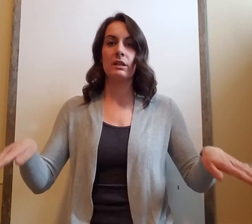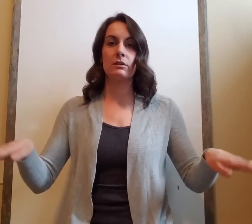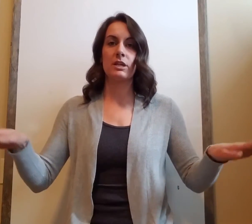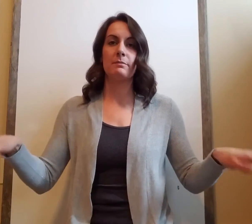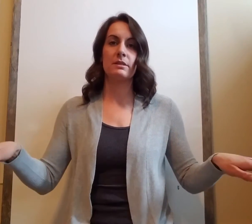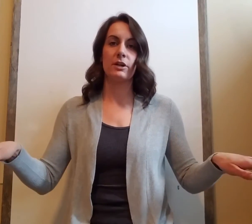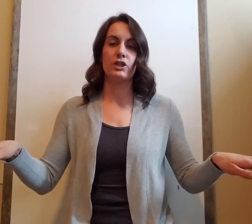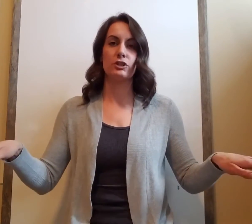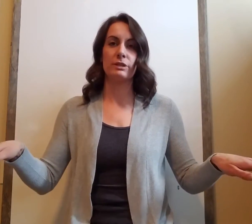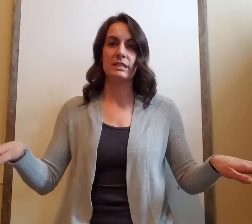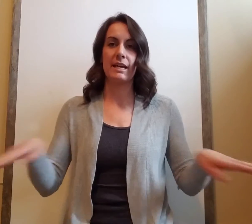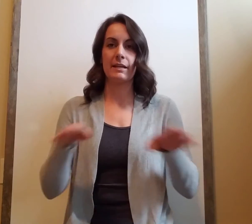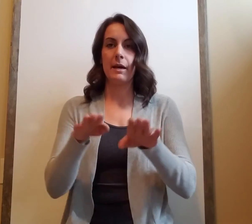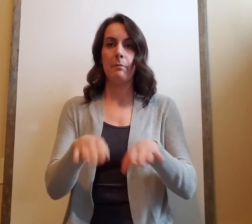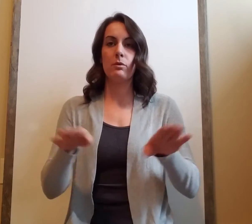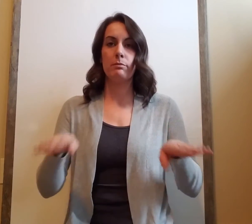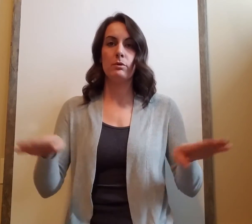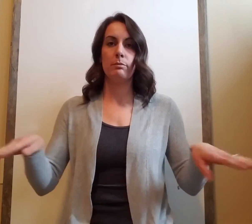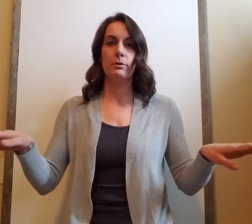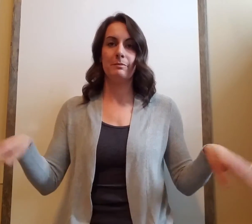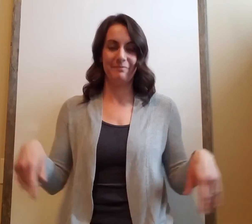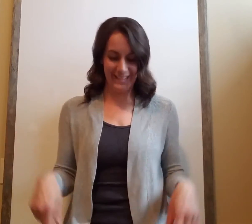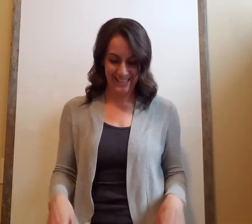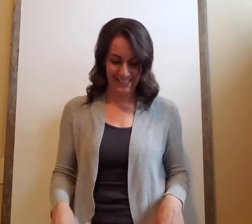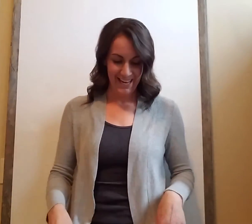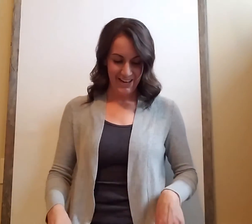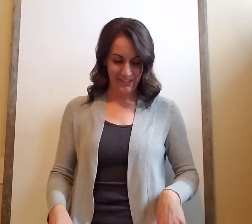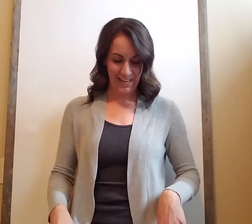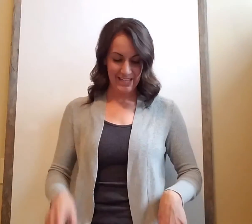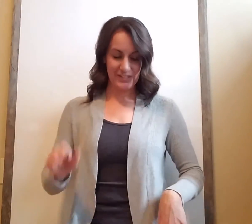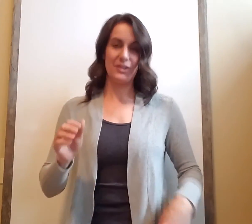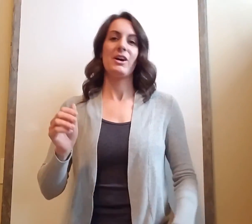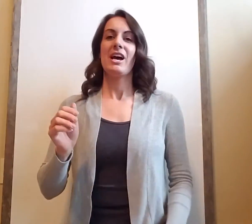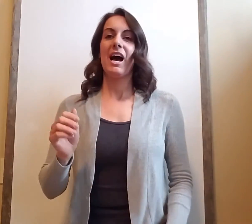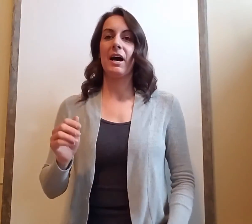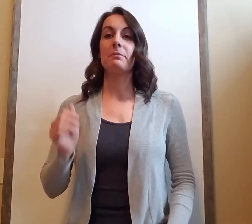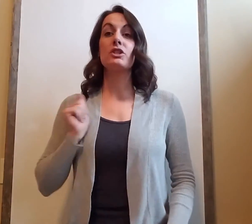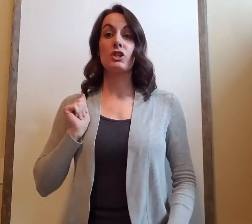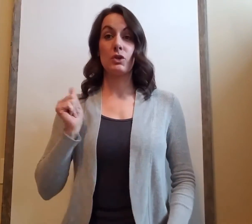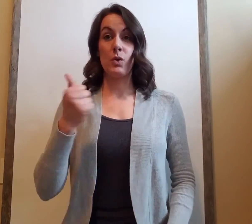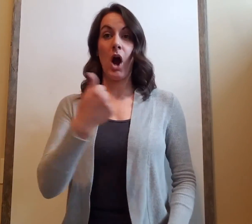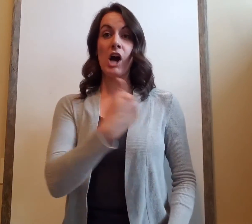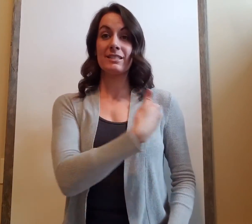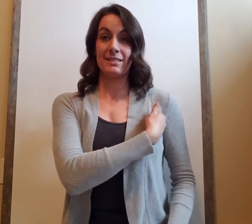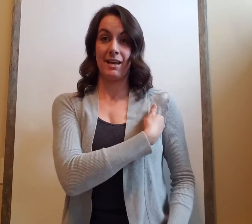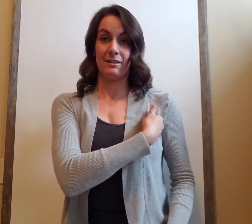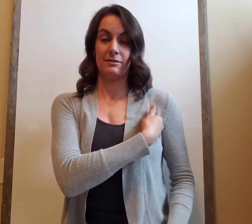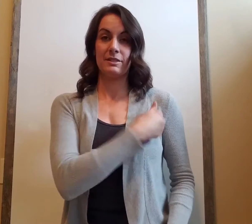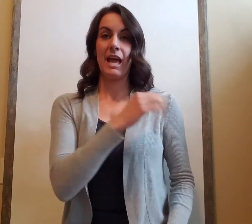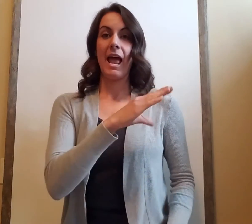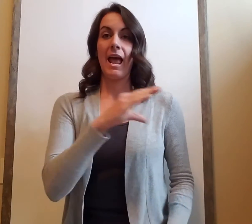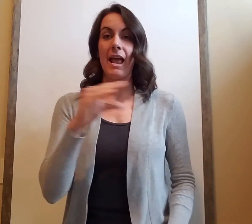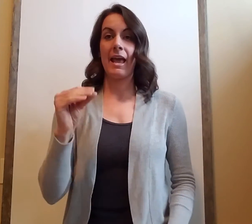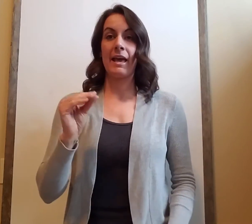little tops of our children's head. Boop, boop, boop. Okay, so to ourselves